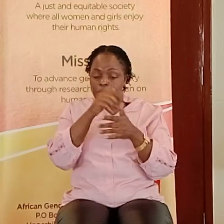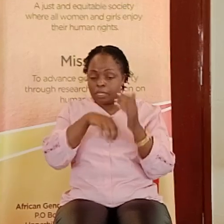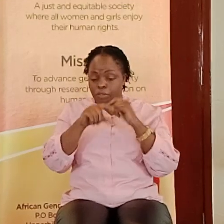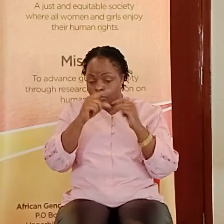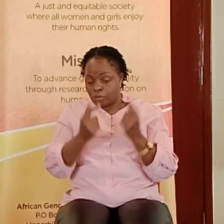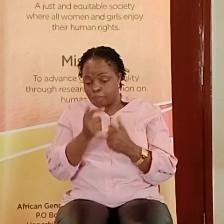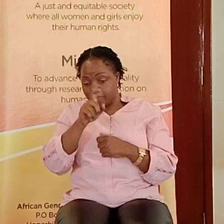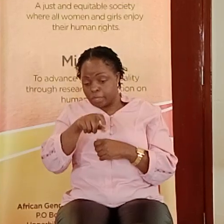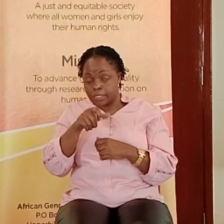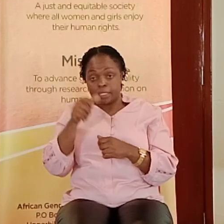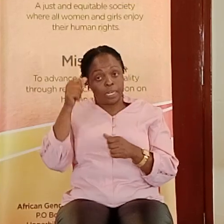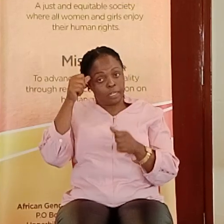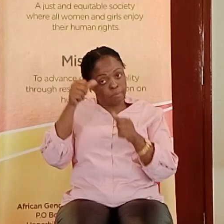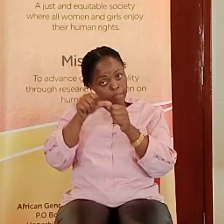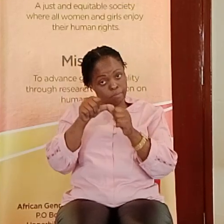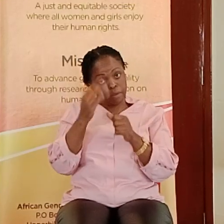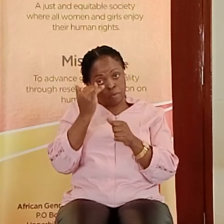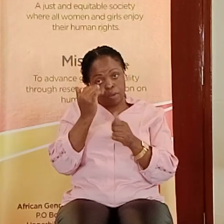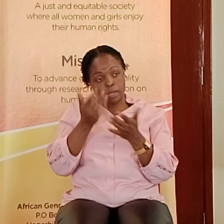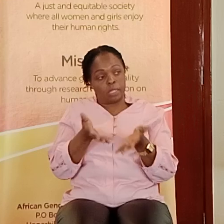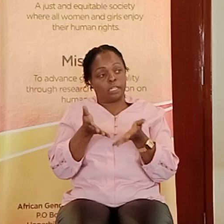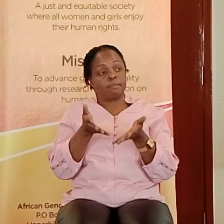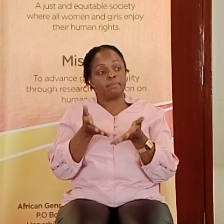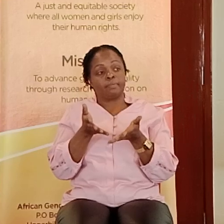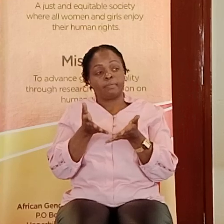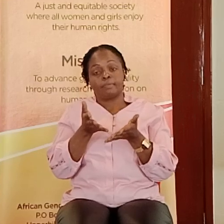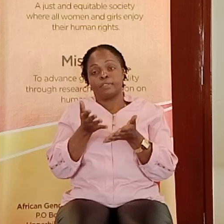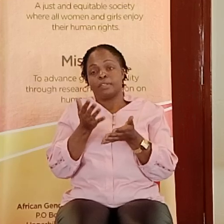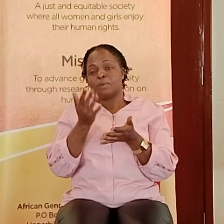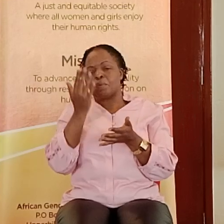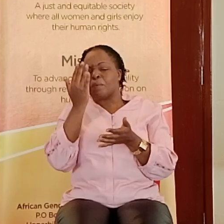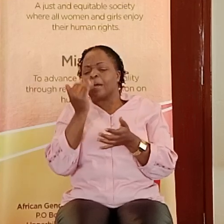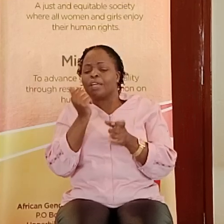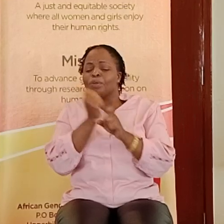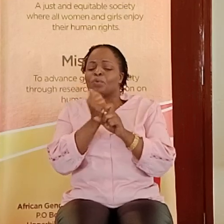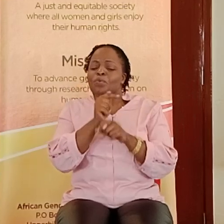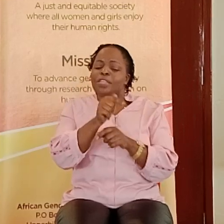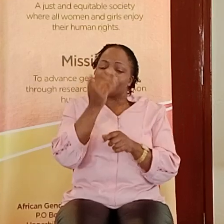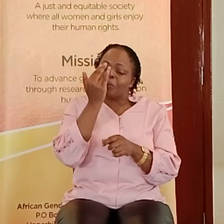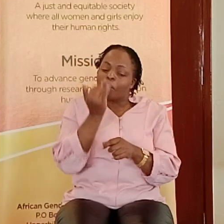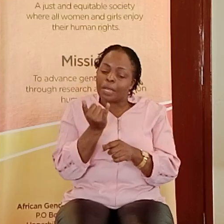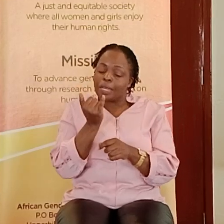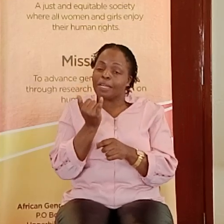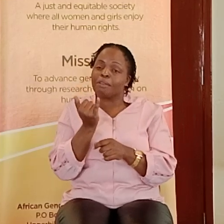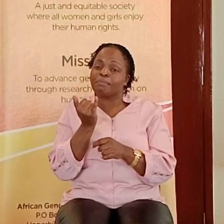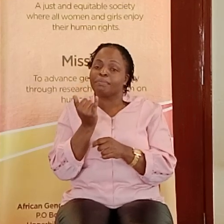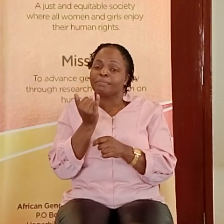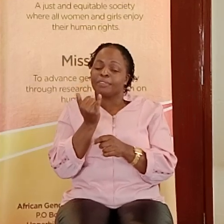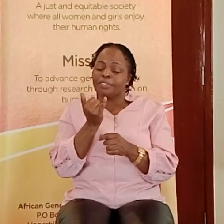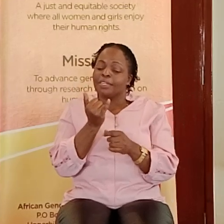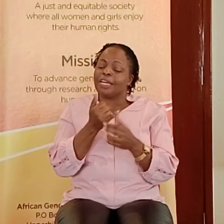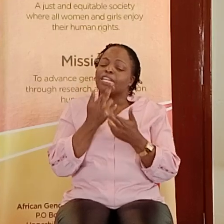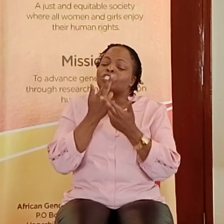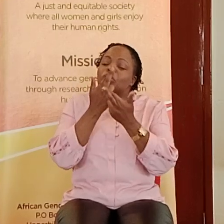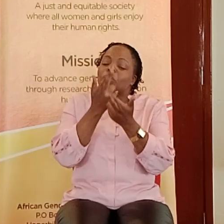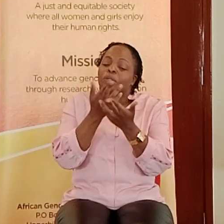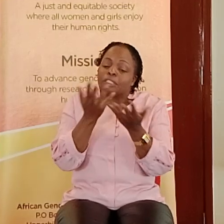why are we here? Why are we doing this? What is the outcome past the output?